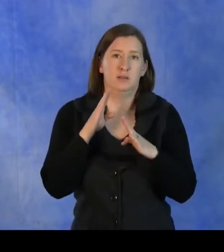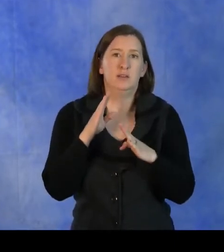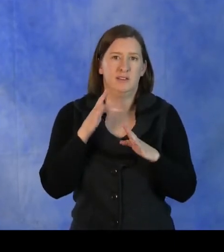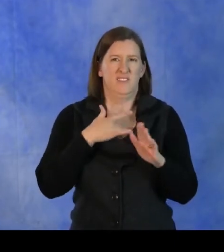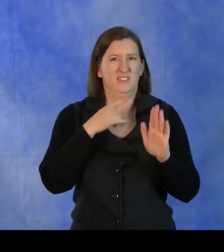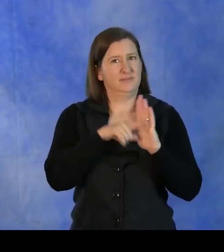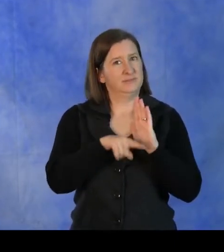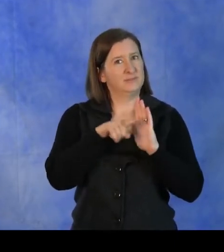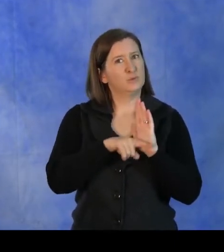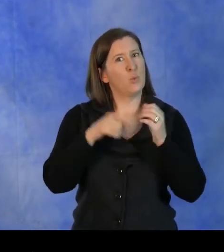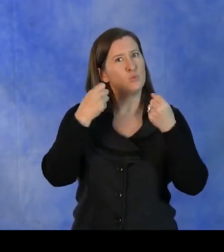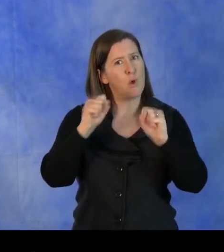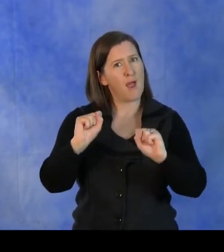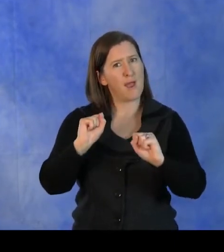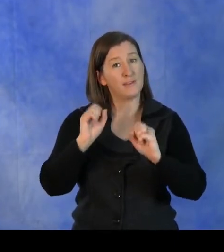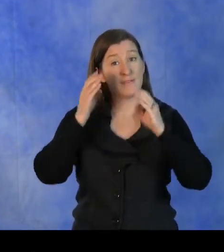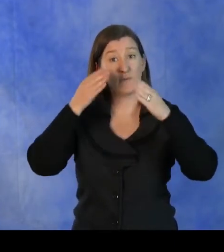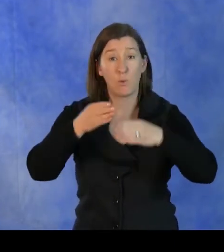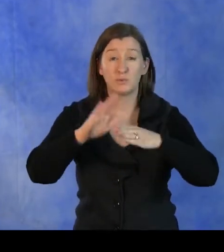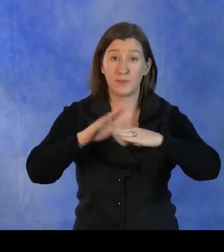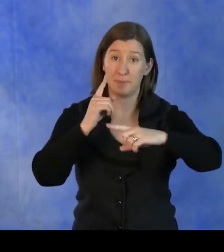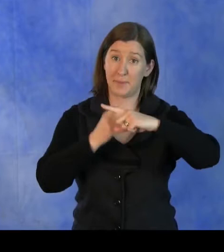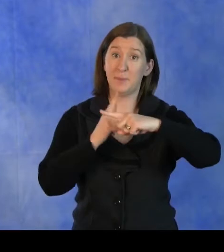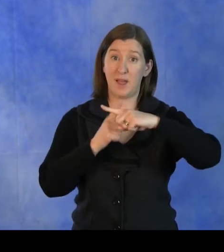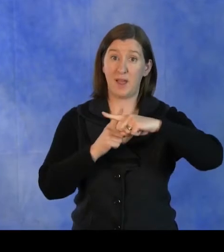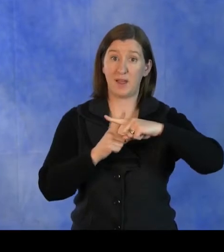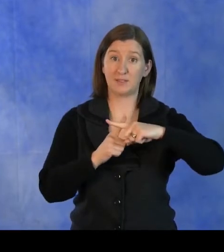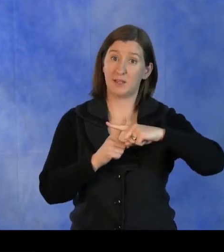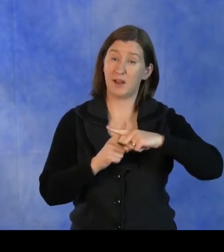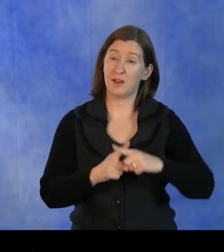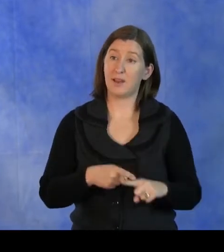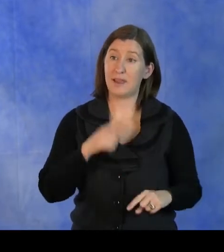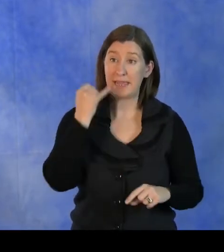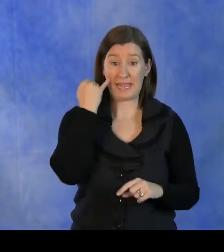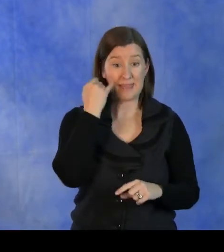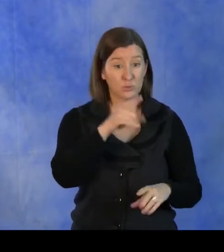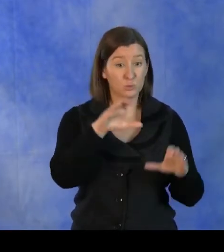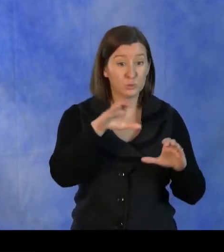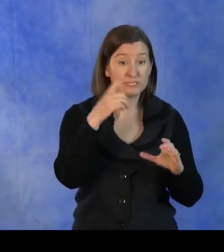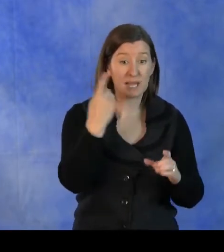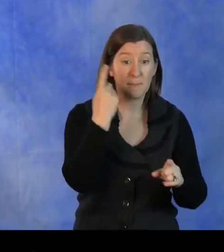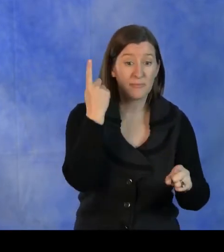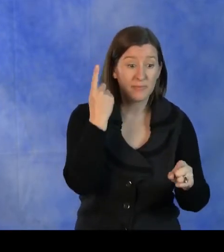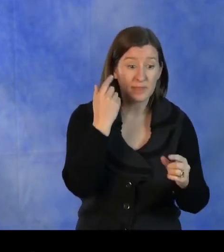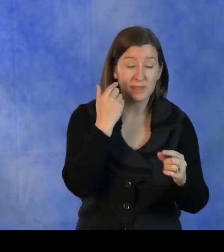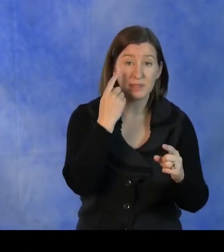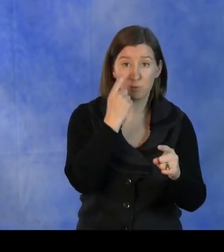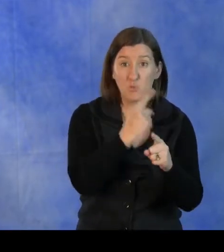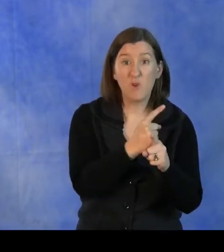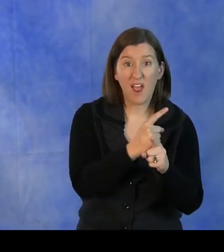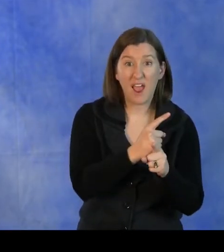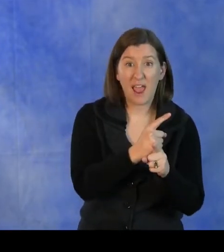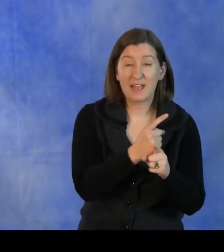yelled at. That they feel that's negative. So if we focus on the positive, like if they do